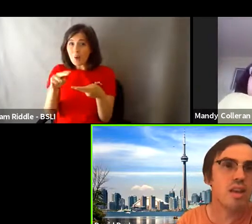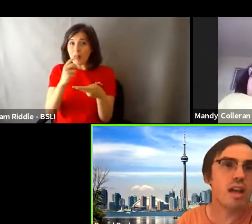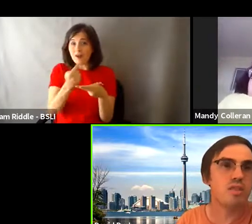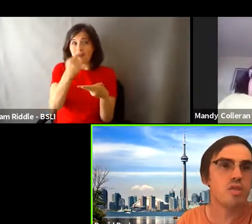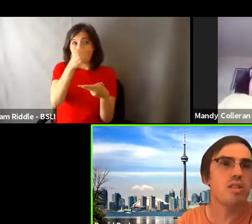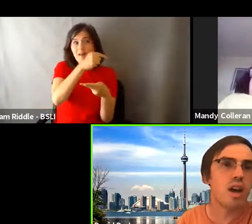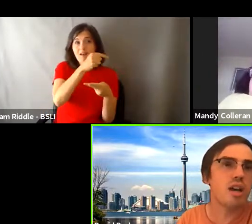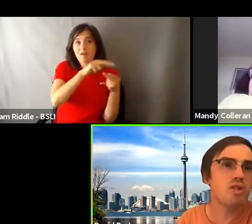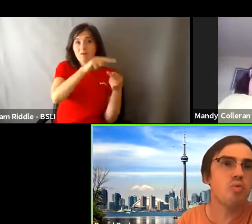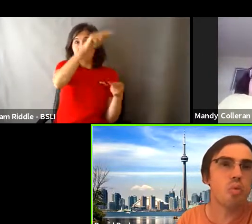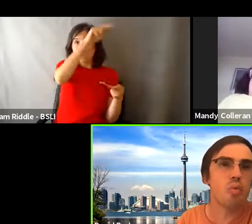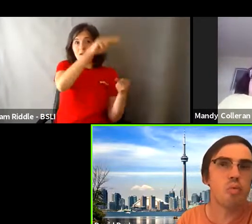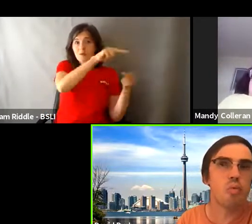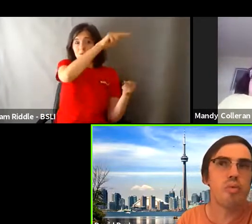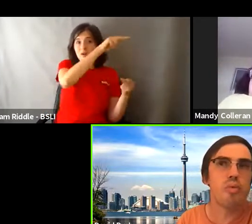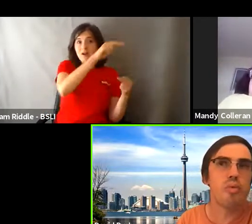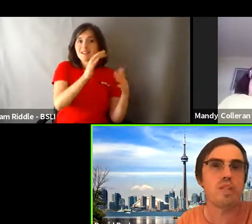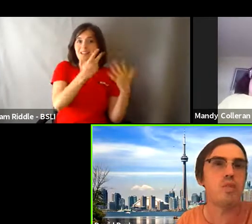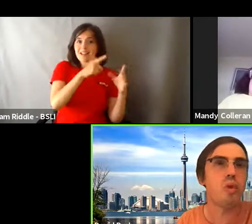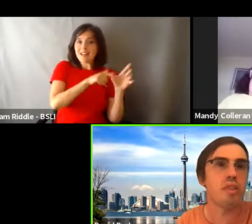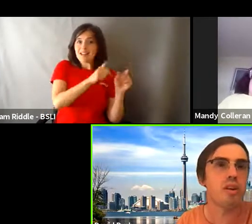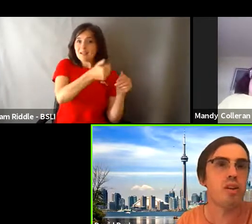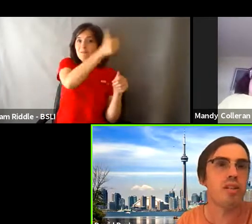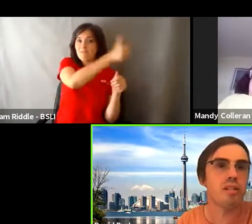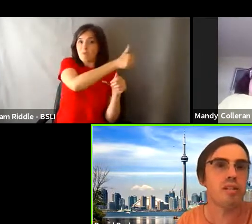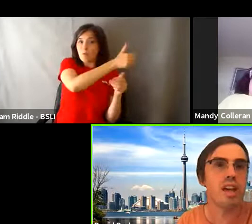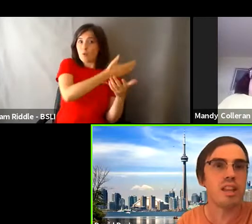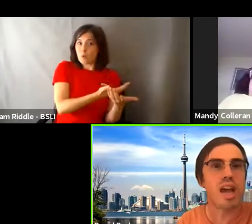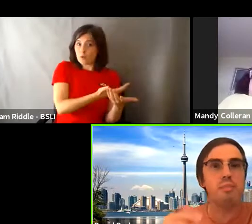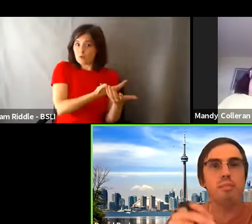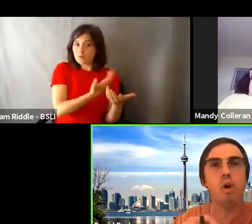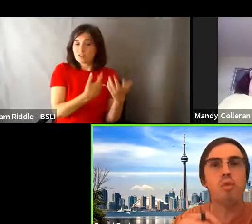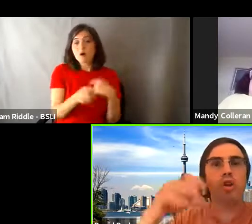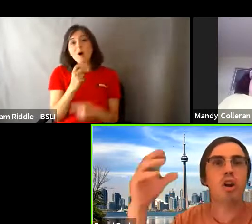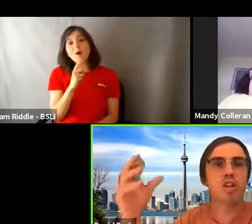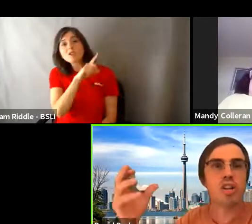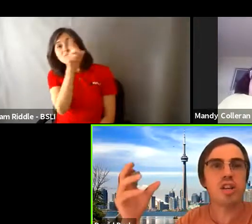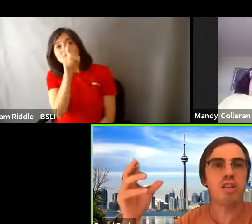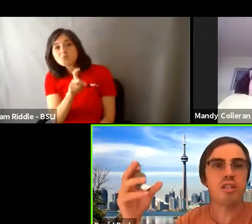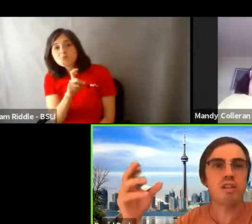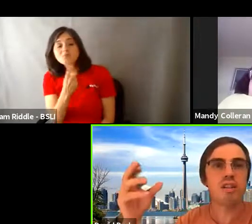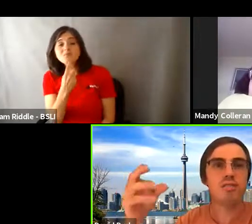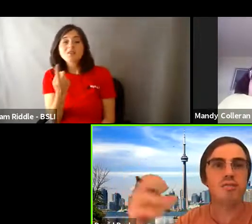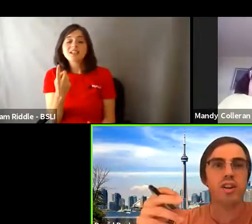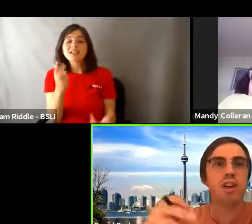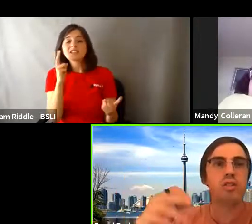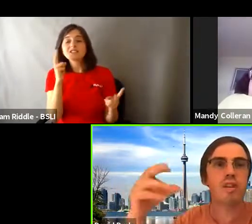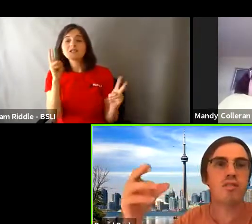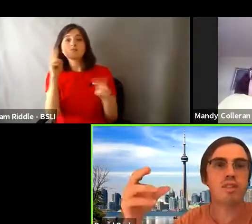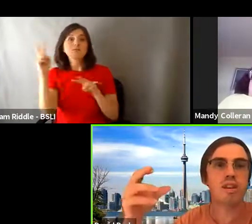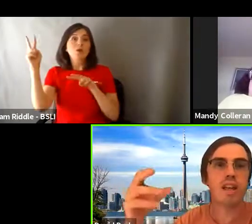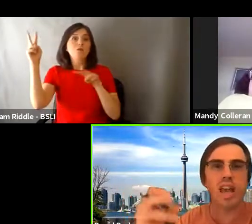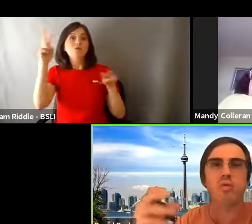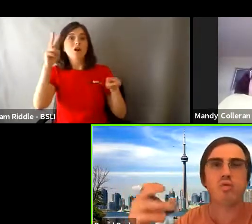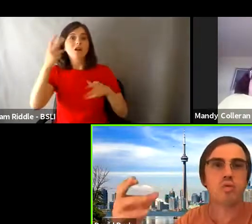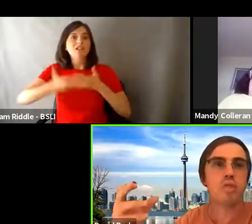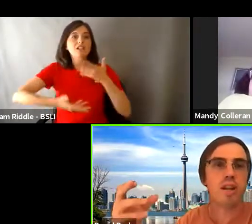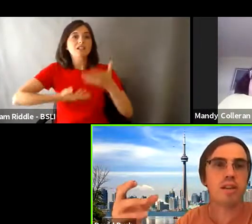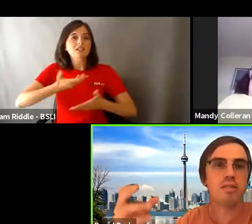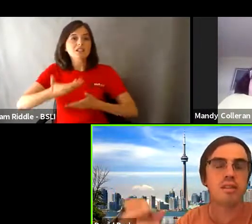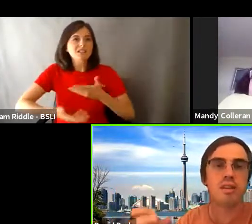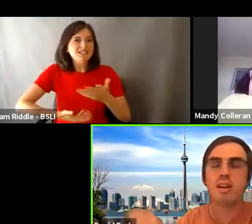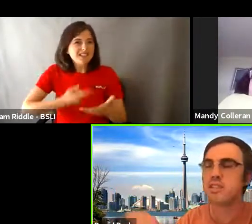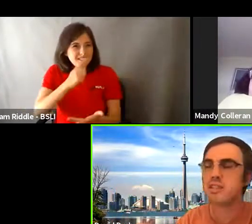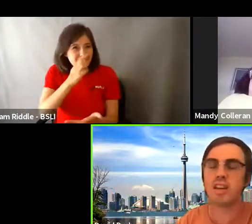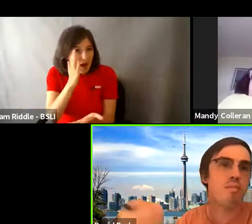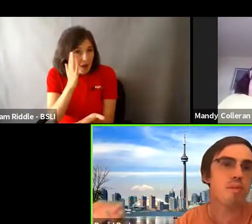decades before that. And so I do question whether like that overarching kind of narrative, like how true that